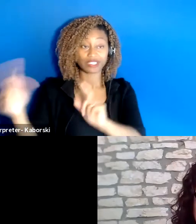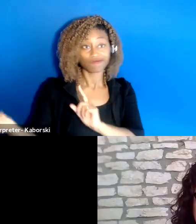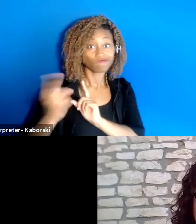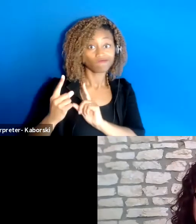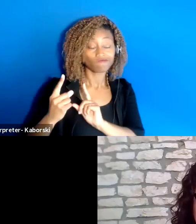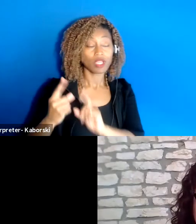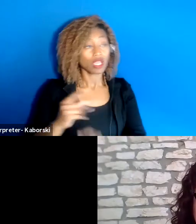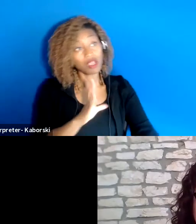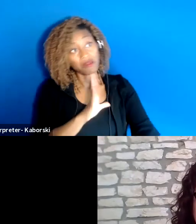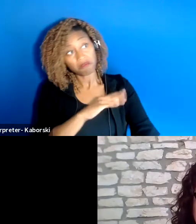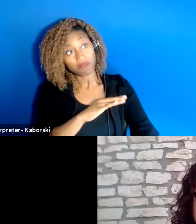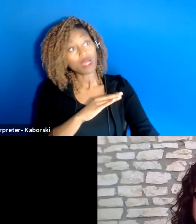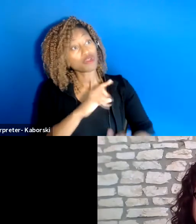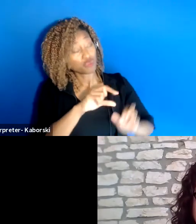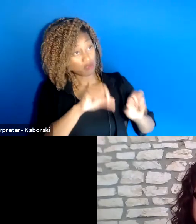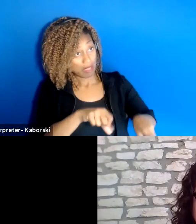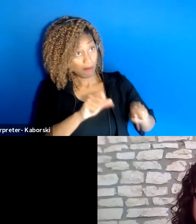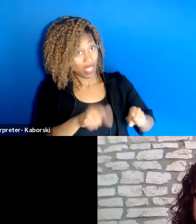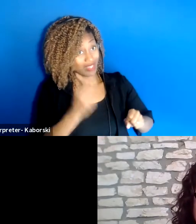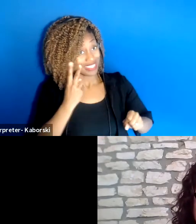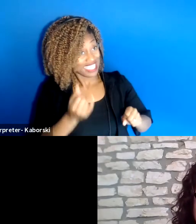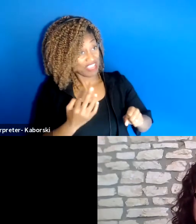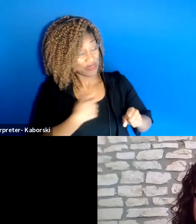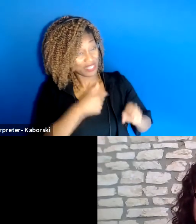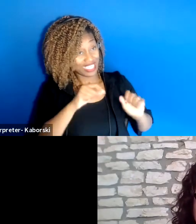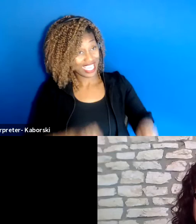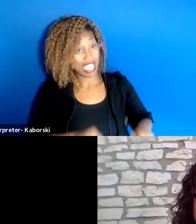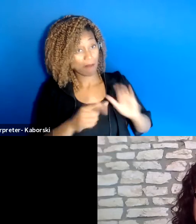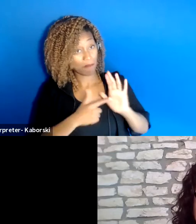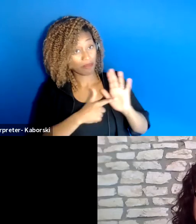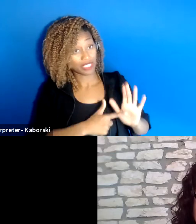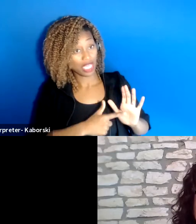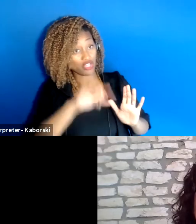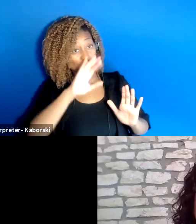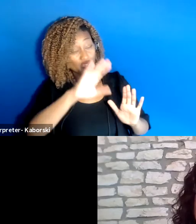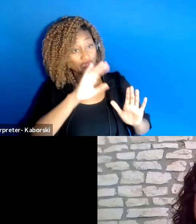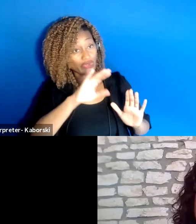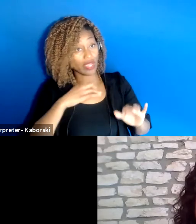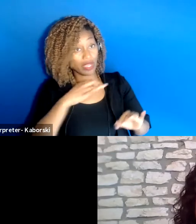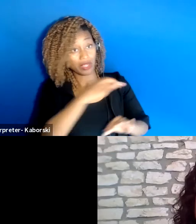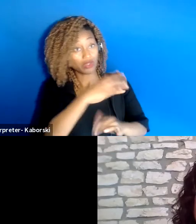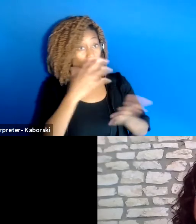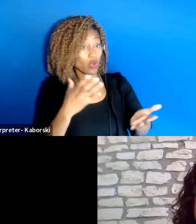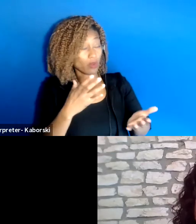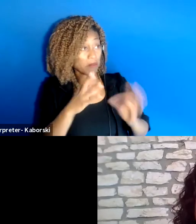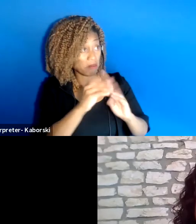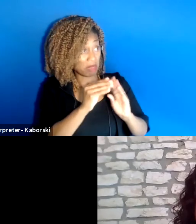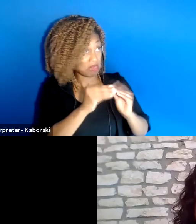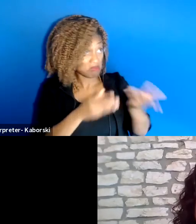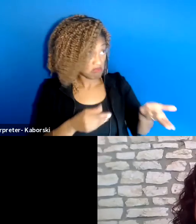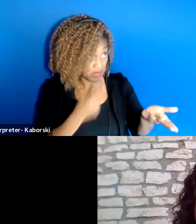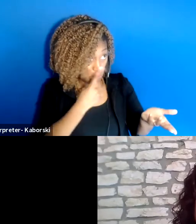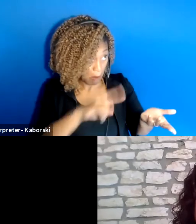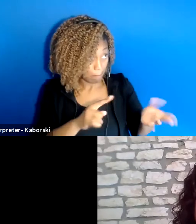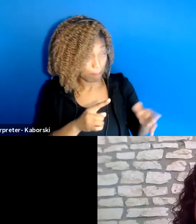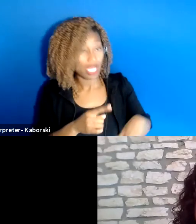know, would you be able to see if we could present at a council or a committee meeting? And typically